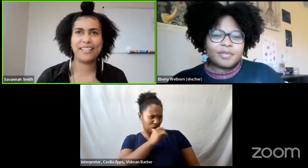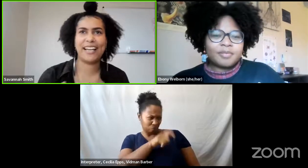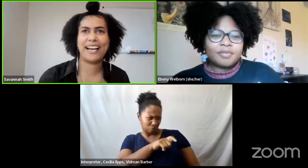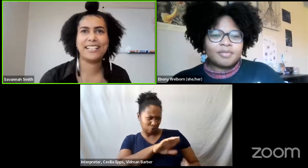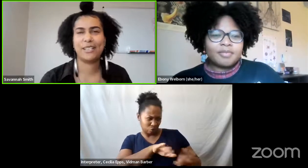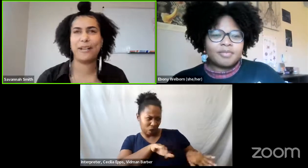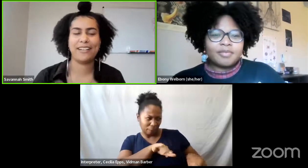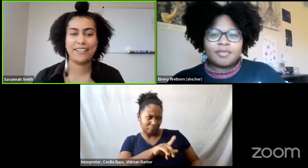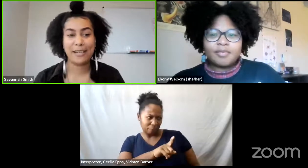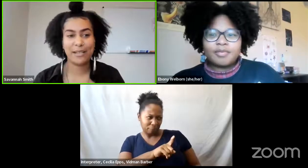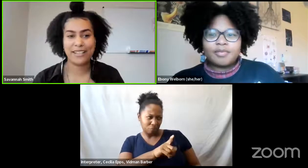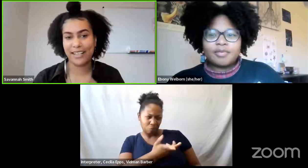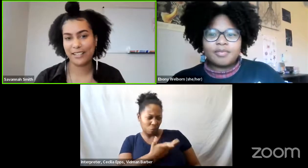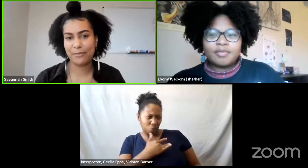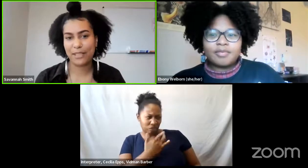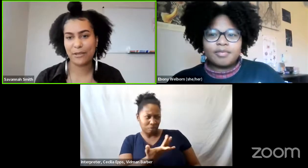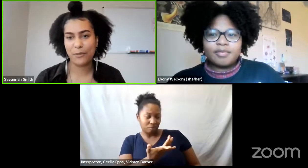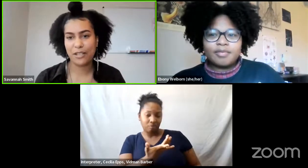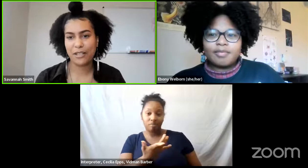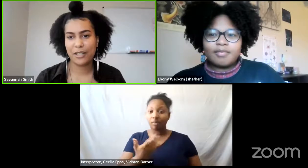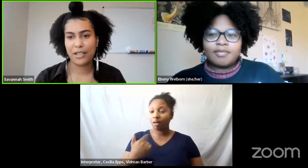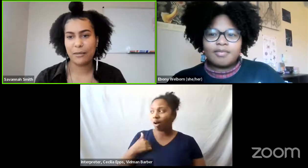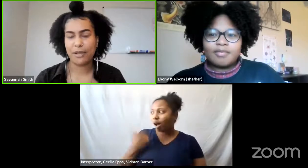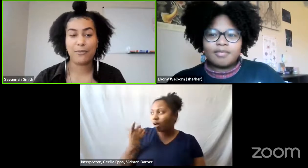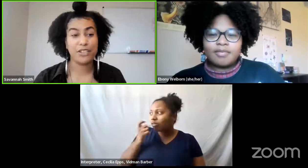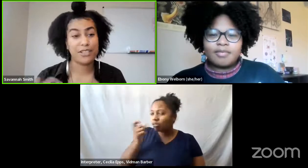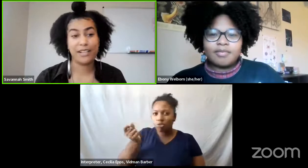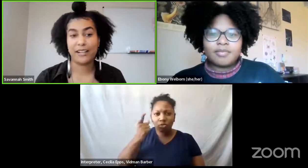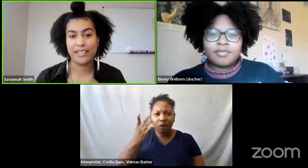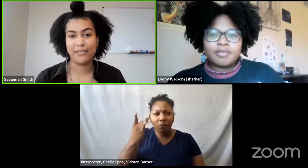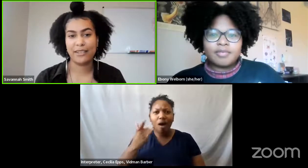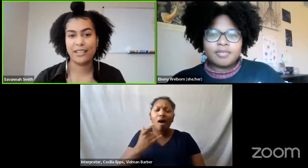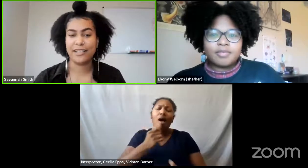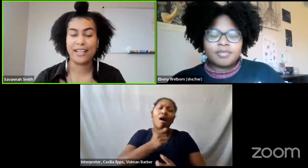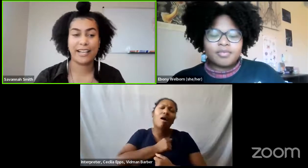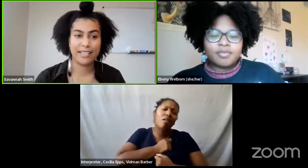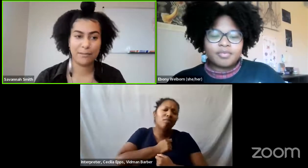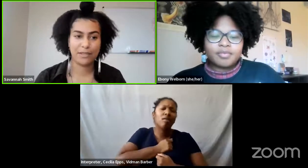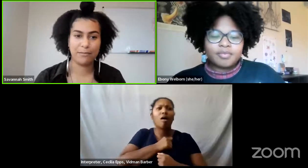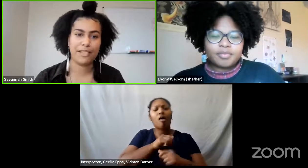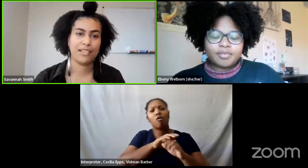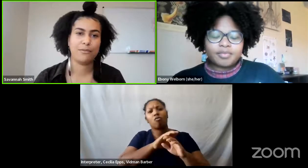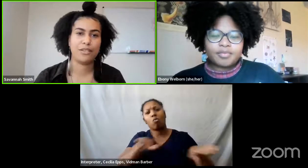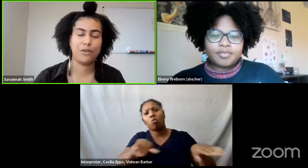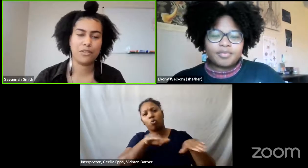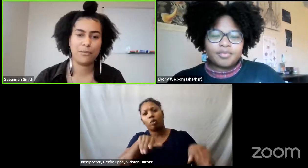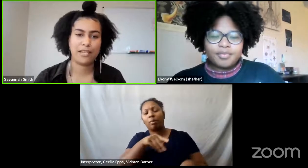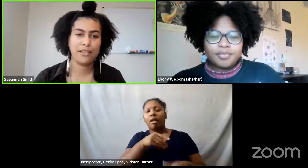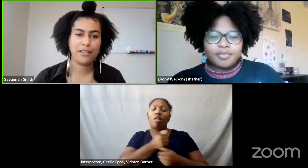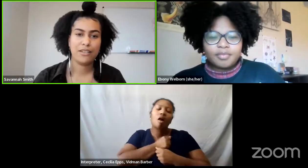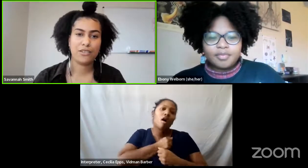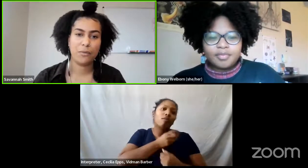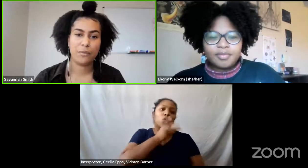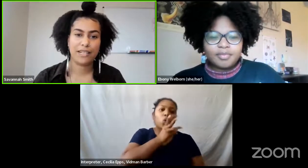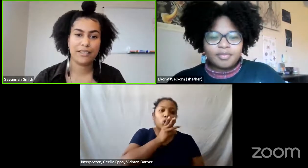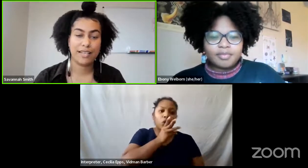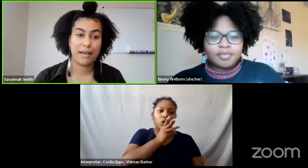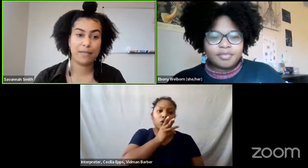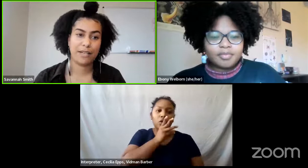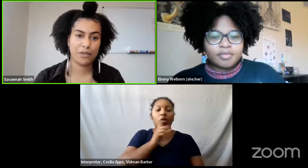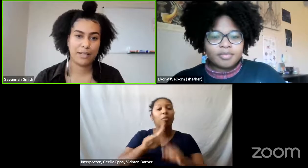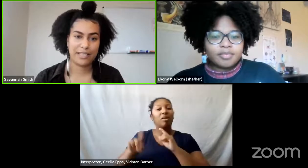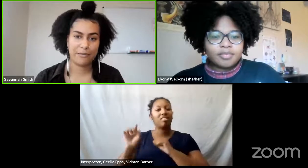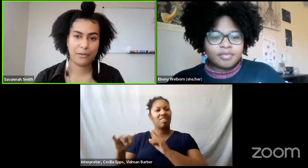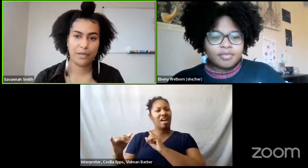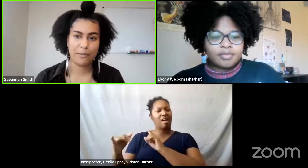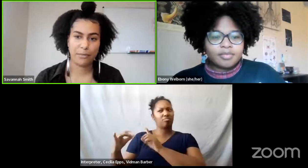Was something that I didn't quite understand because I love being in the water, but it was just a narrative that I accepted because it was told to me so many